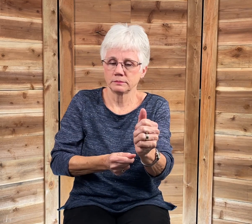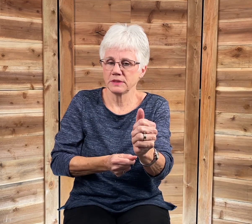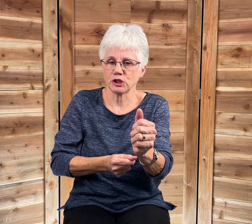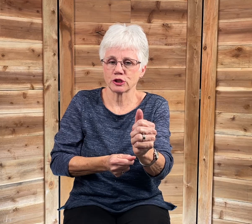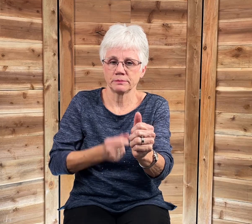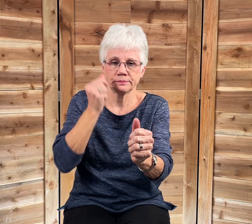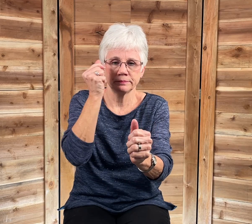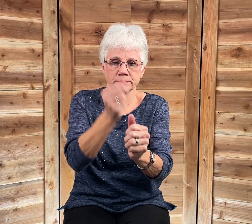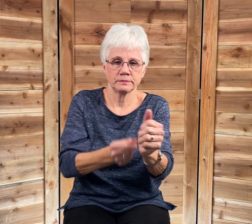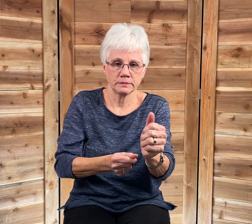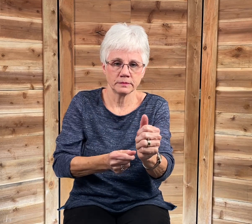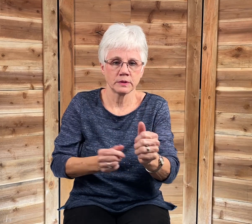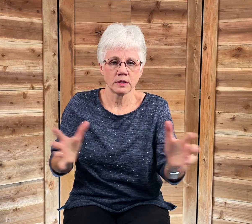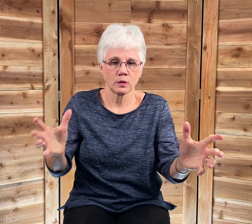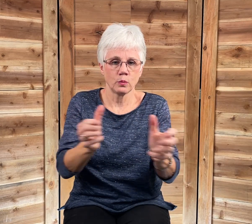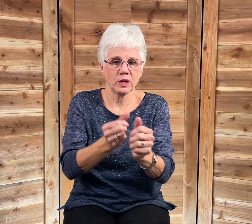Each.